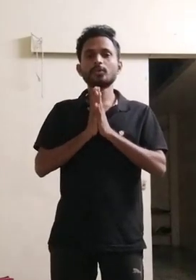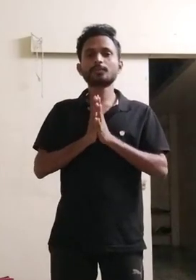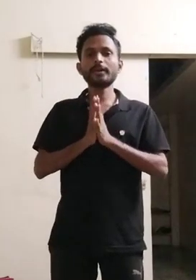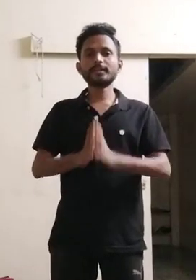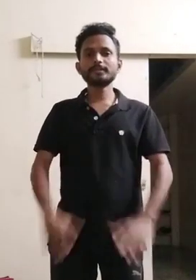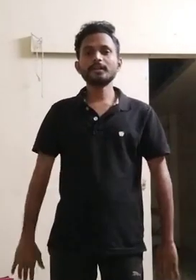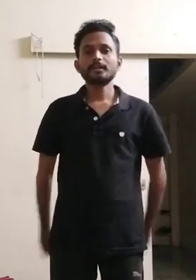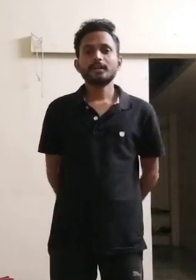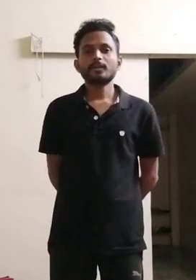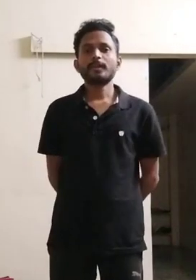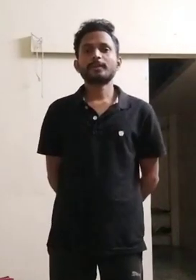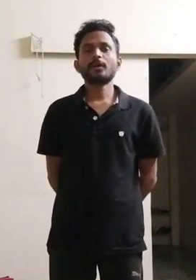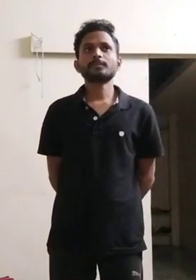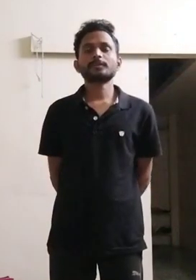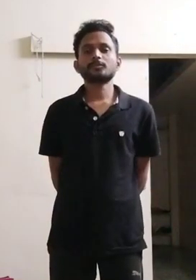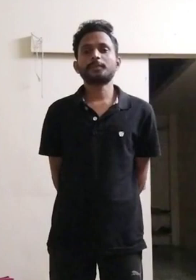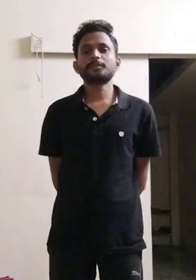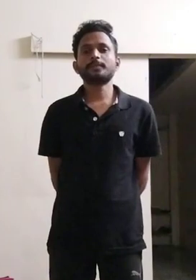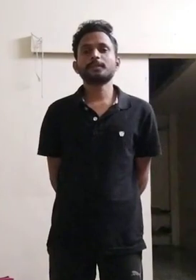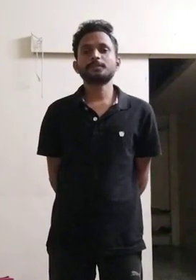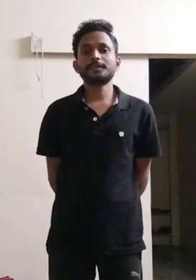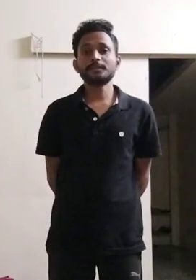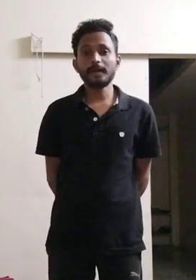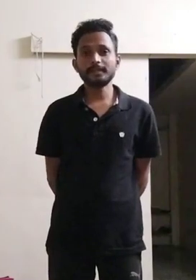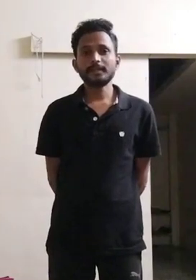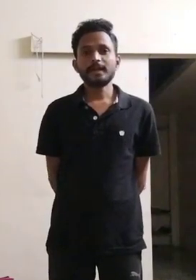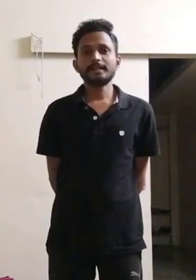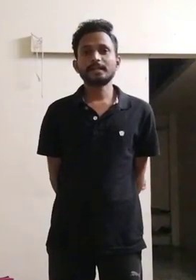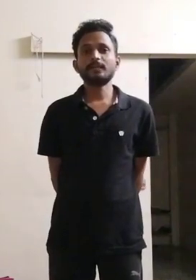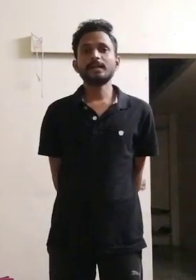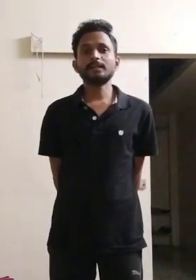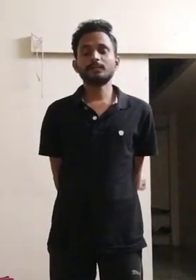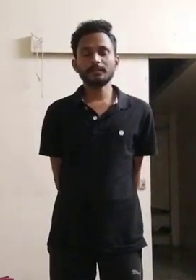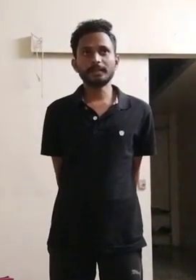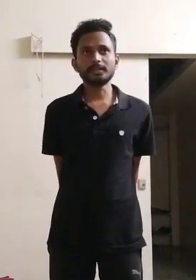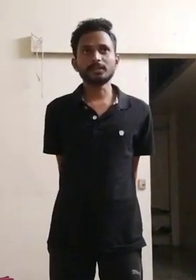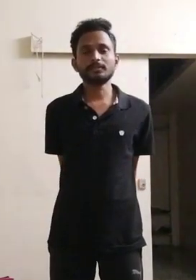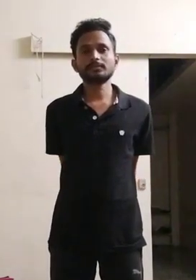Fourth point is a platform specified and Java implementation.